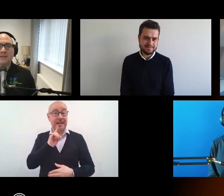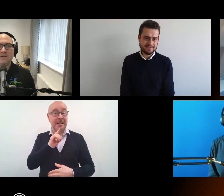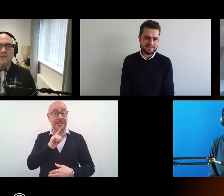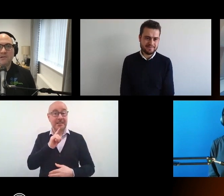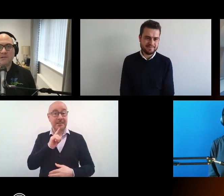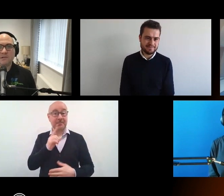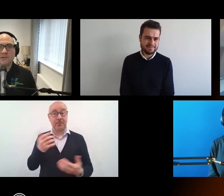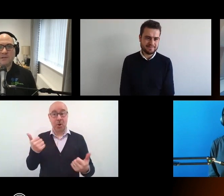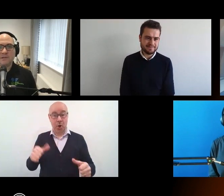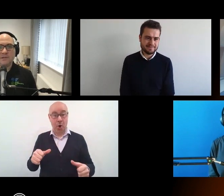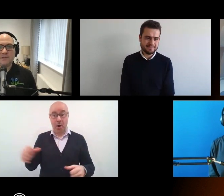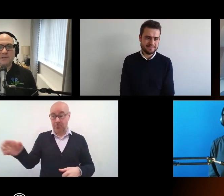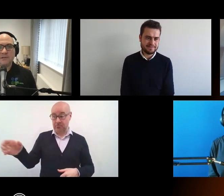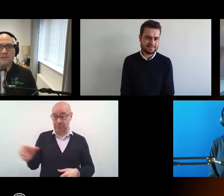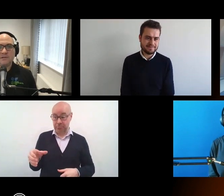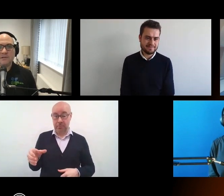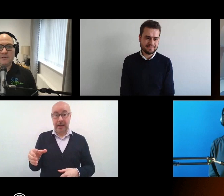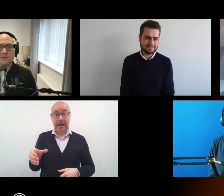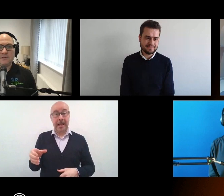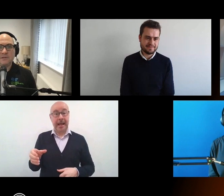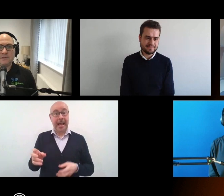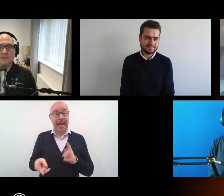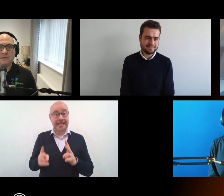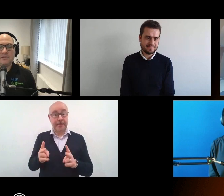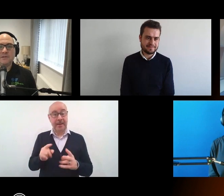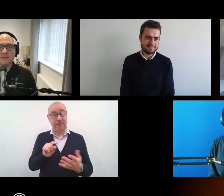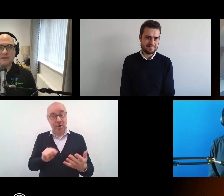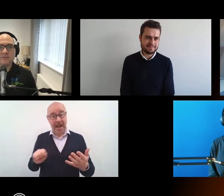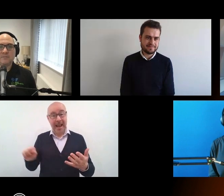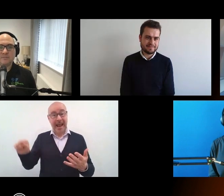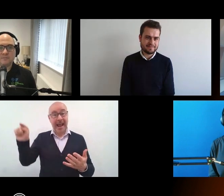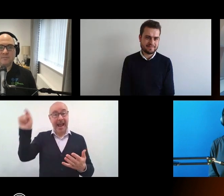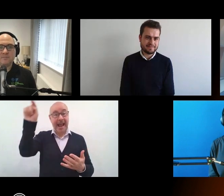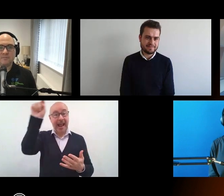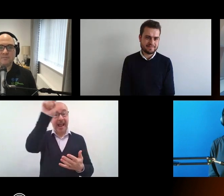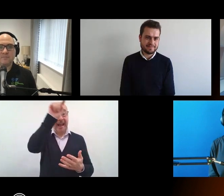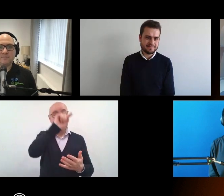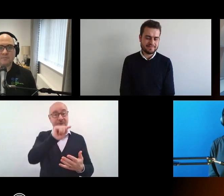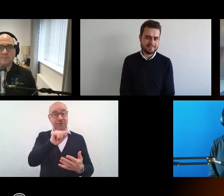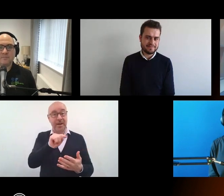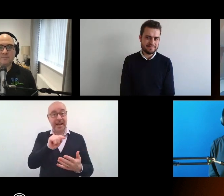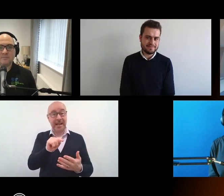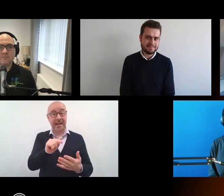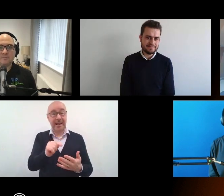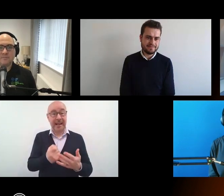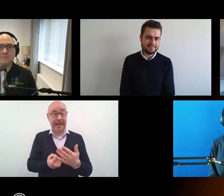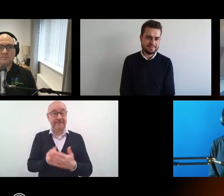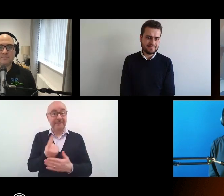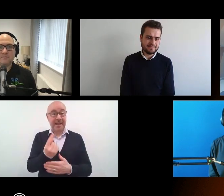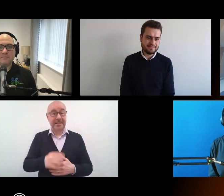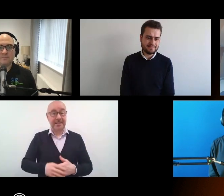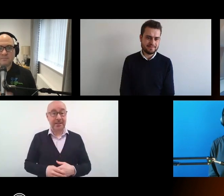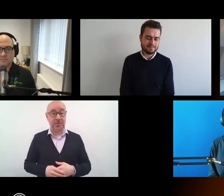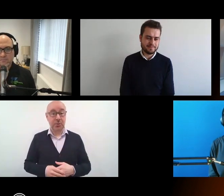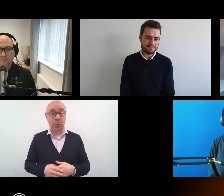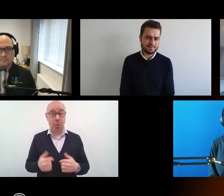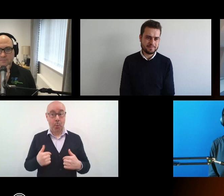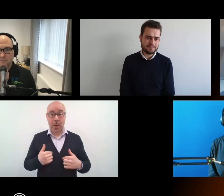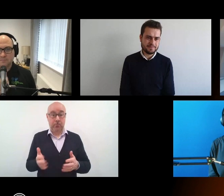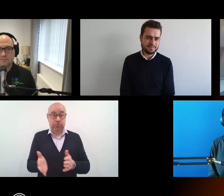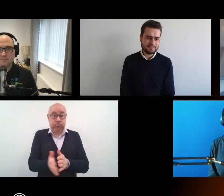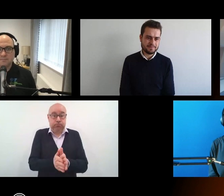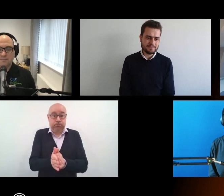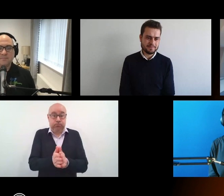at every arena tour. Now, there was a lot of excitement, as you can appreciate. How do you approach something of